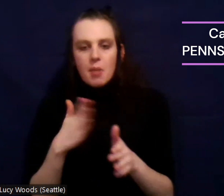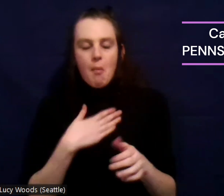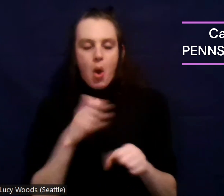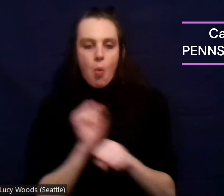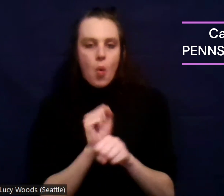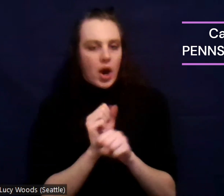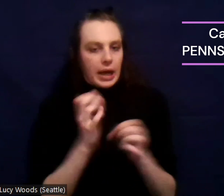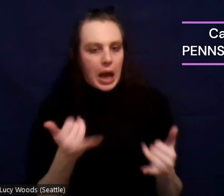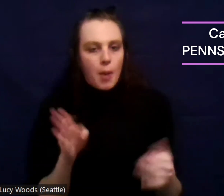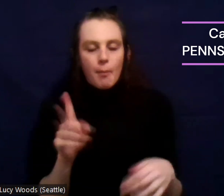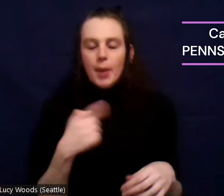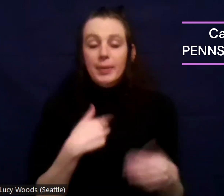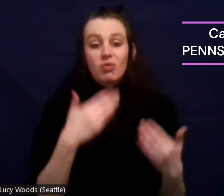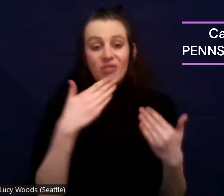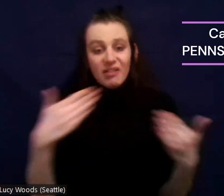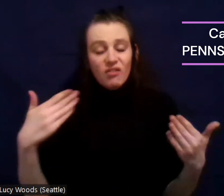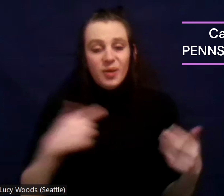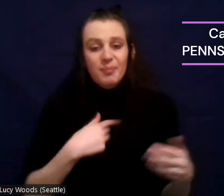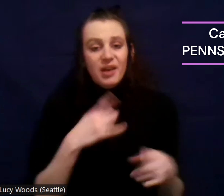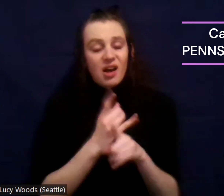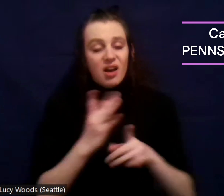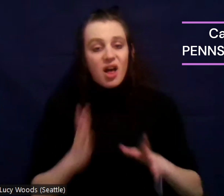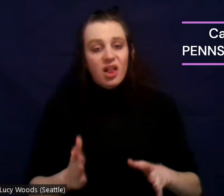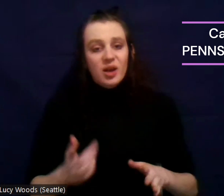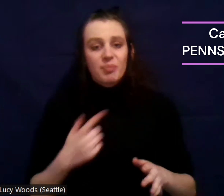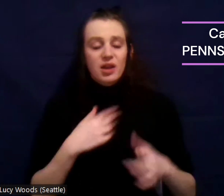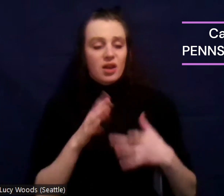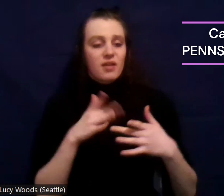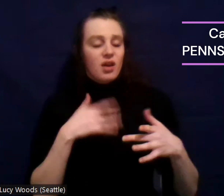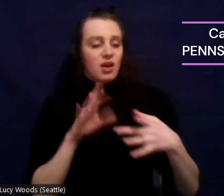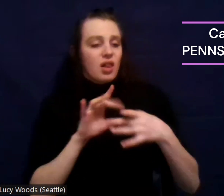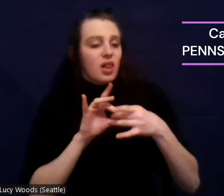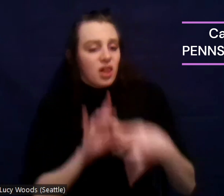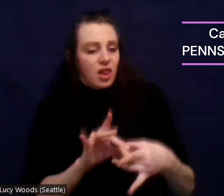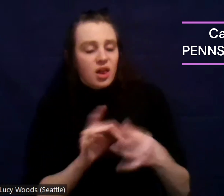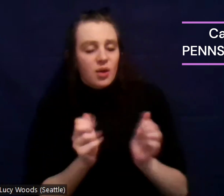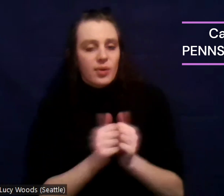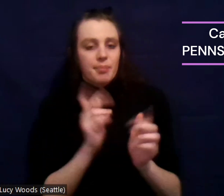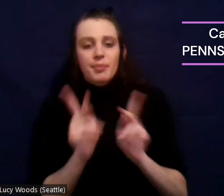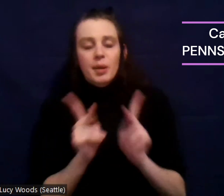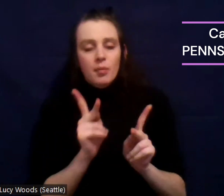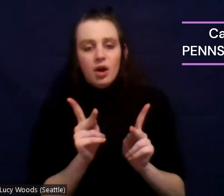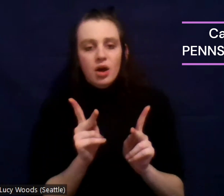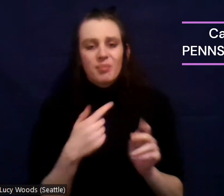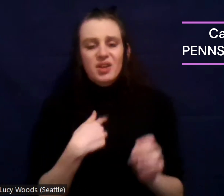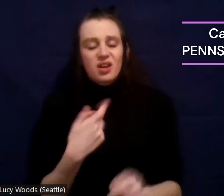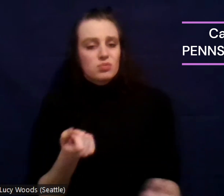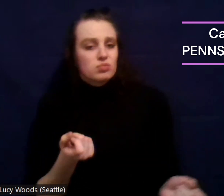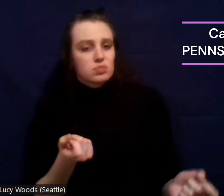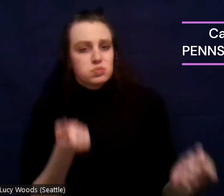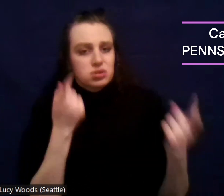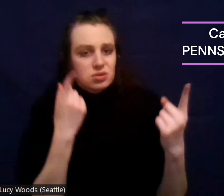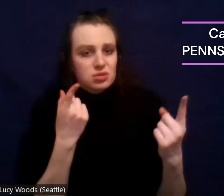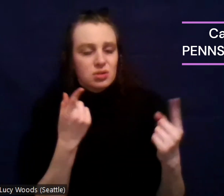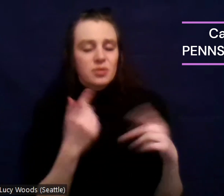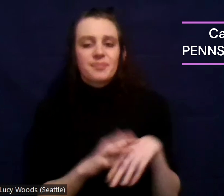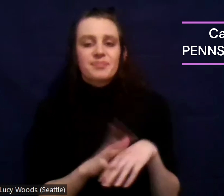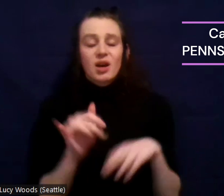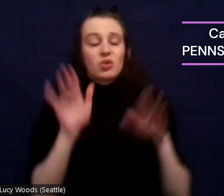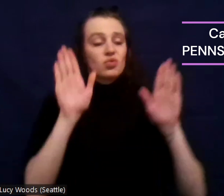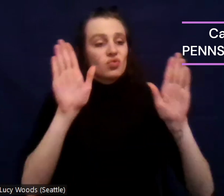an alcoholic, because like I'm able to relate to these people and really understand. And it's been a great